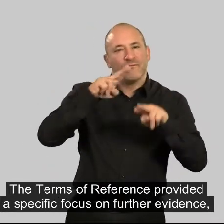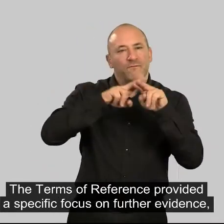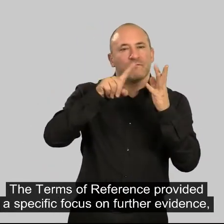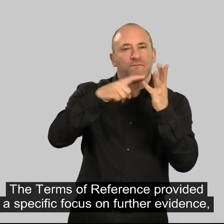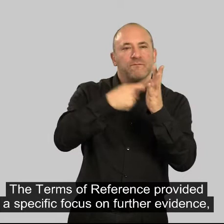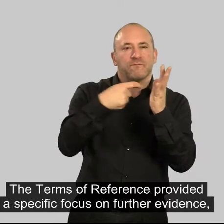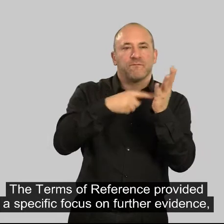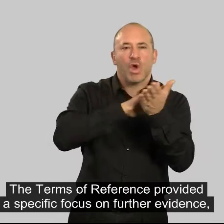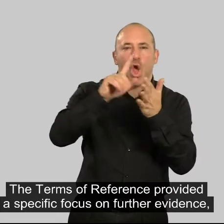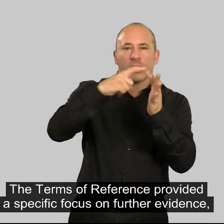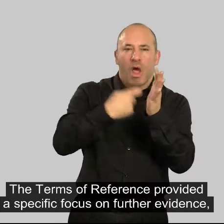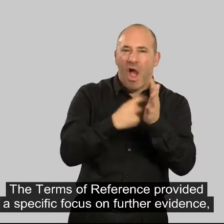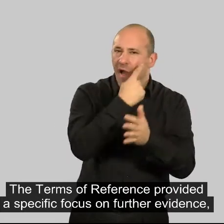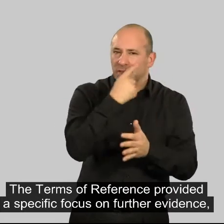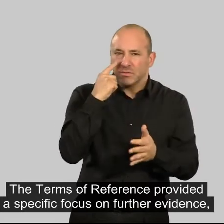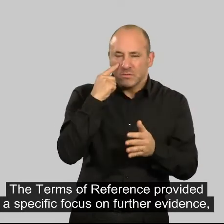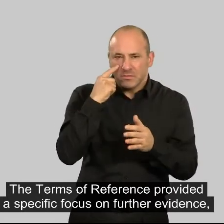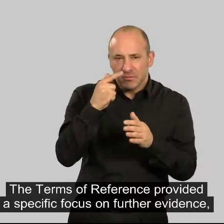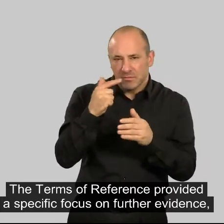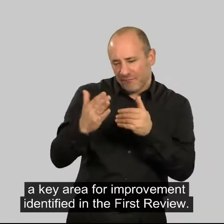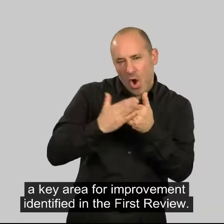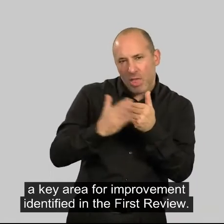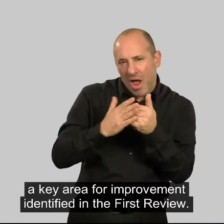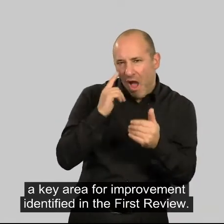improvement identified in the first review.